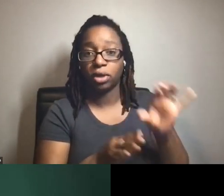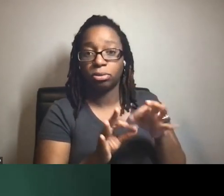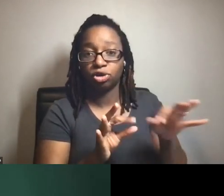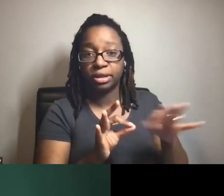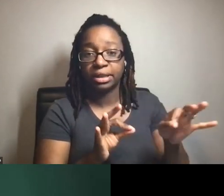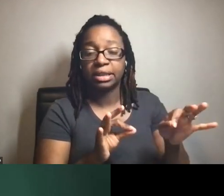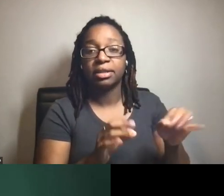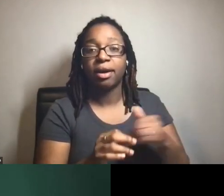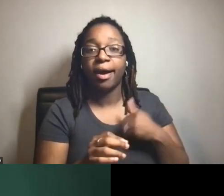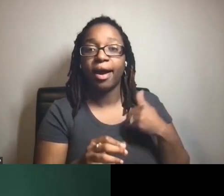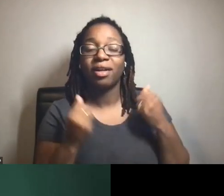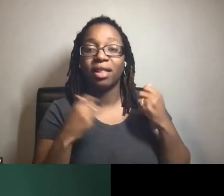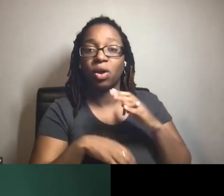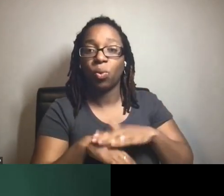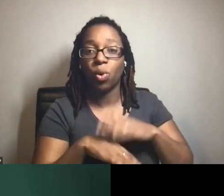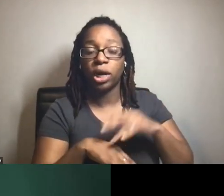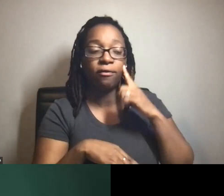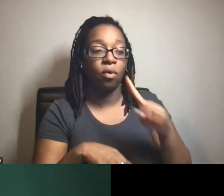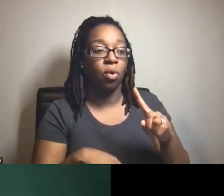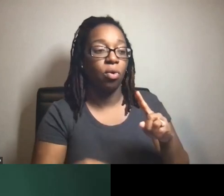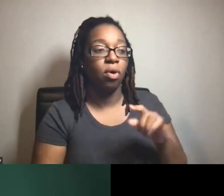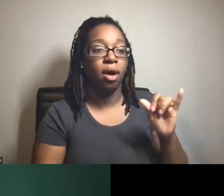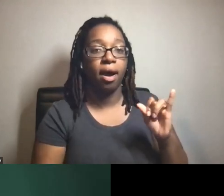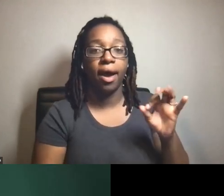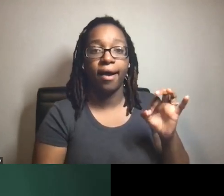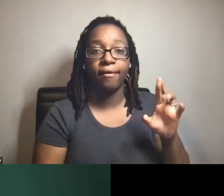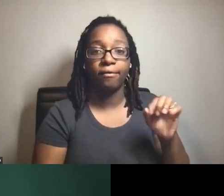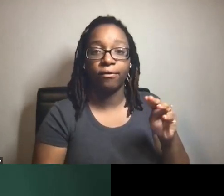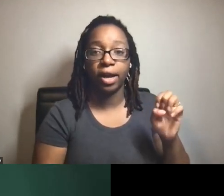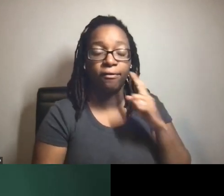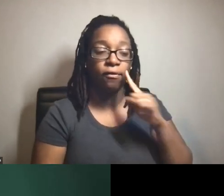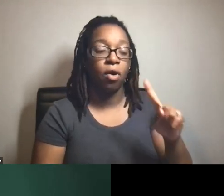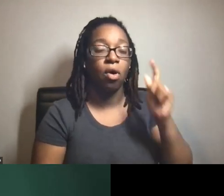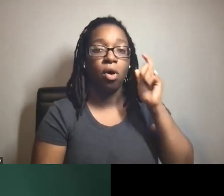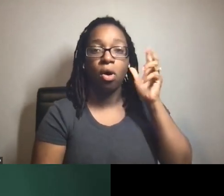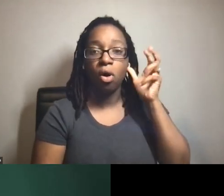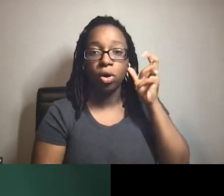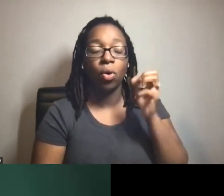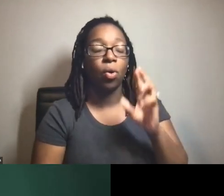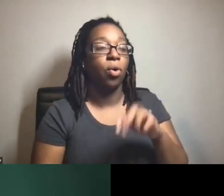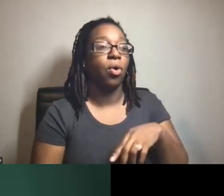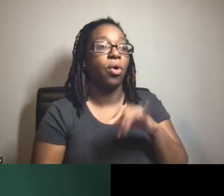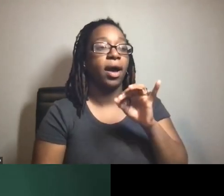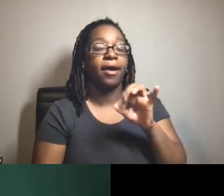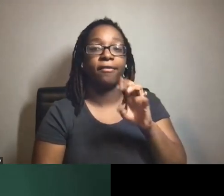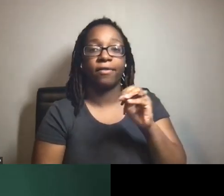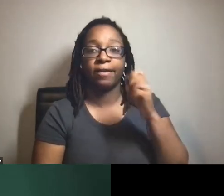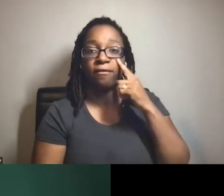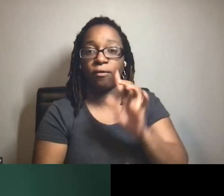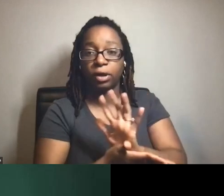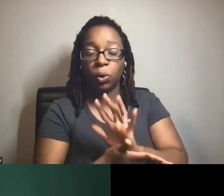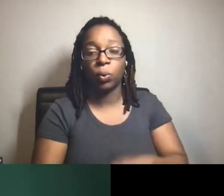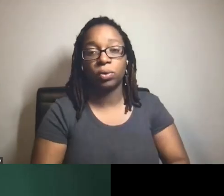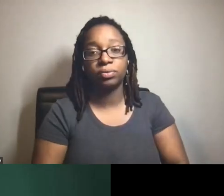of warnings for example, iframes that are audio sources or iframes that are video sources. Let me